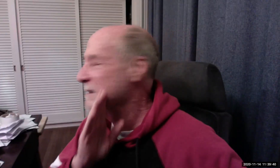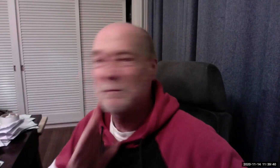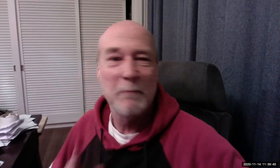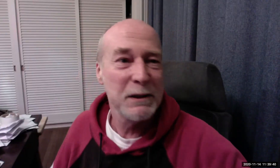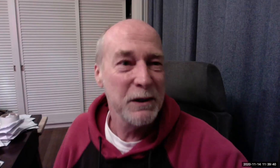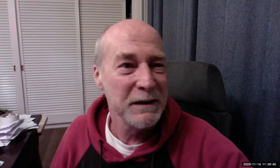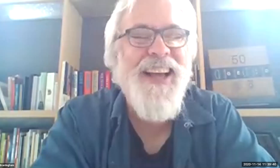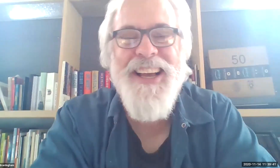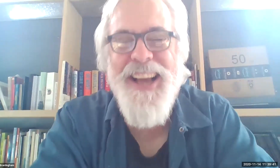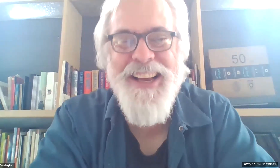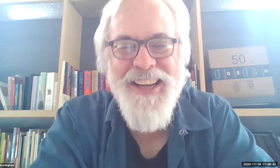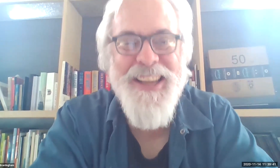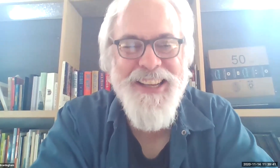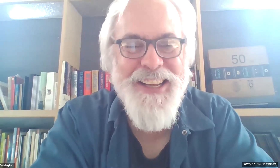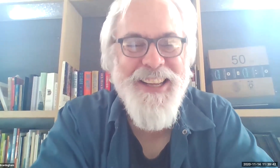his masculine,